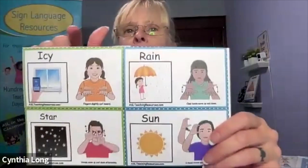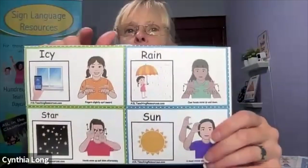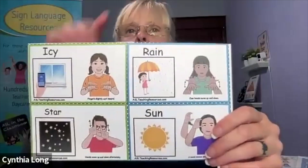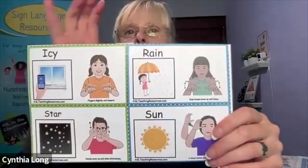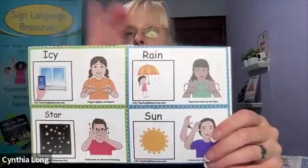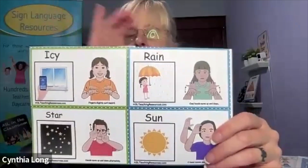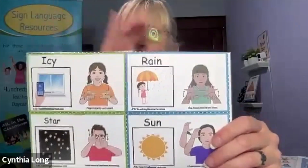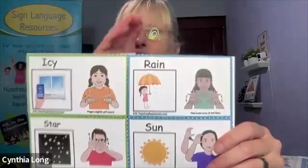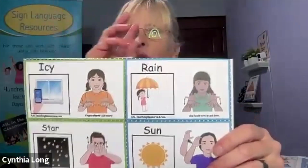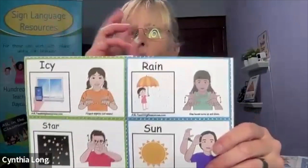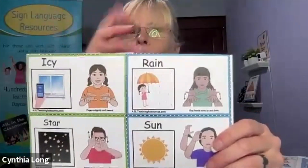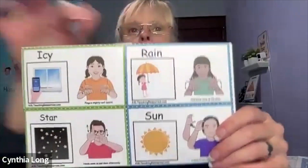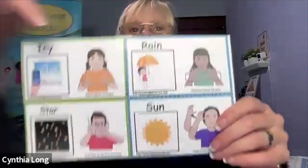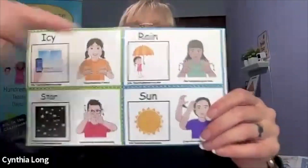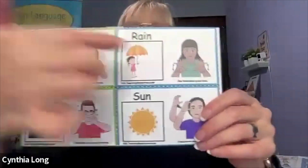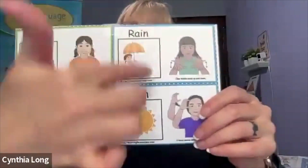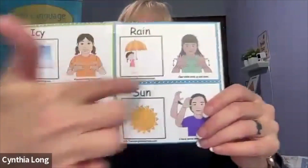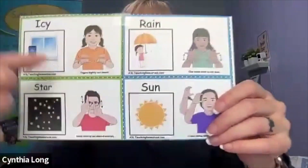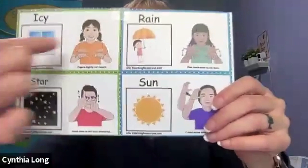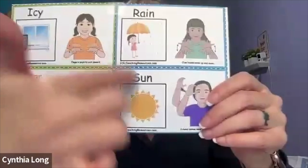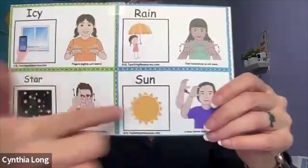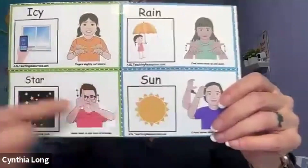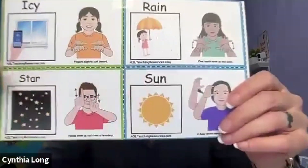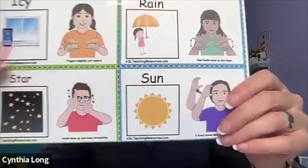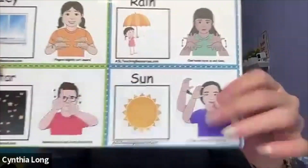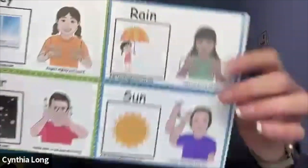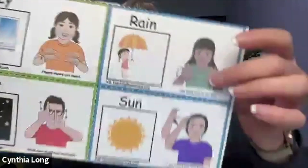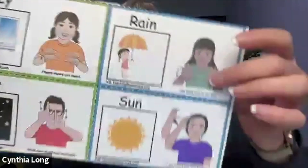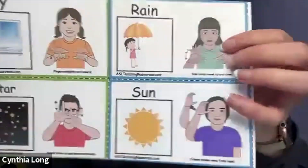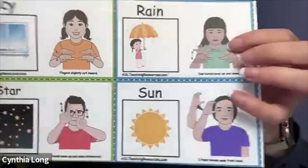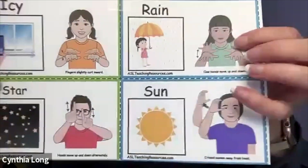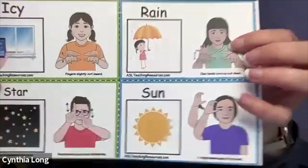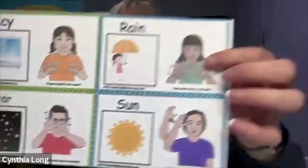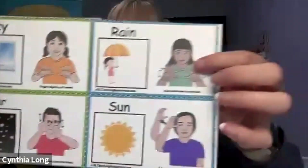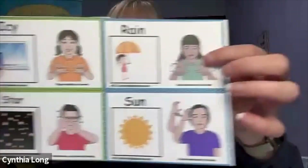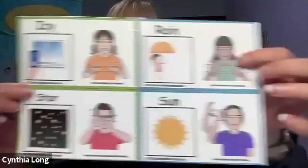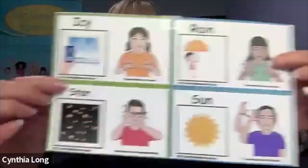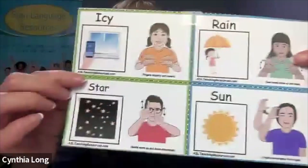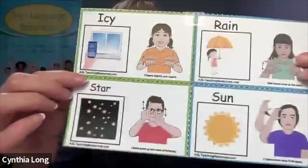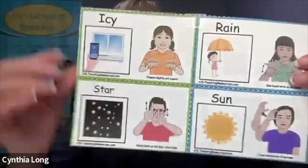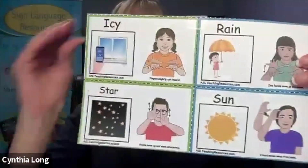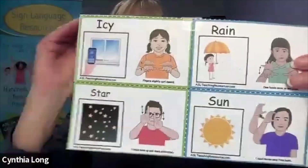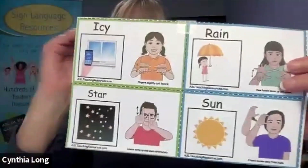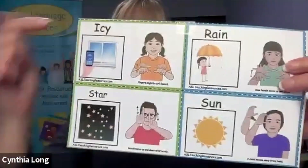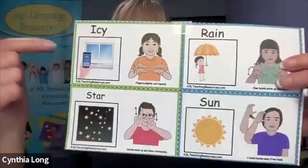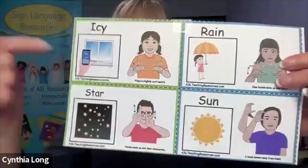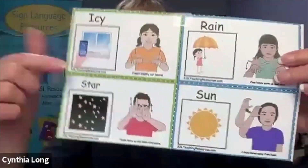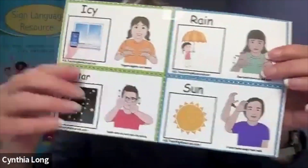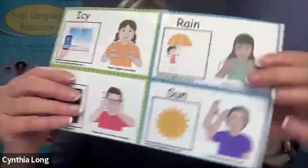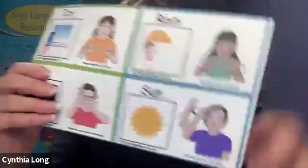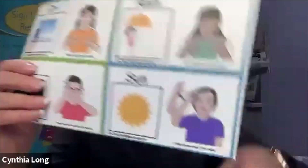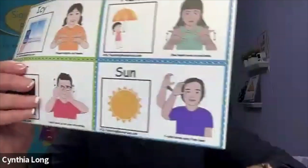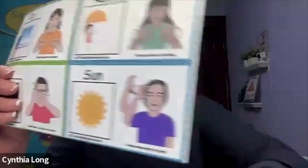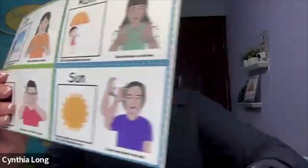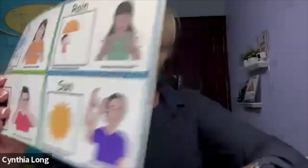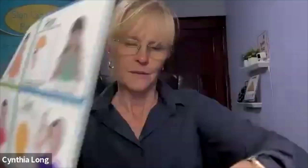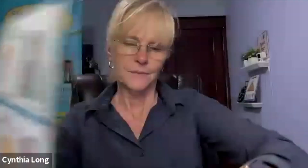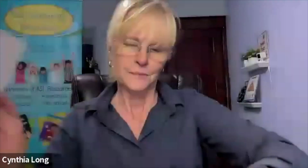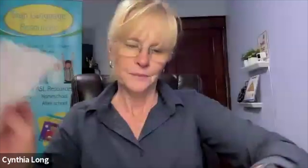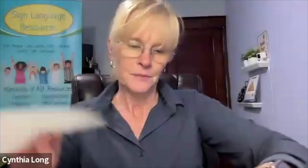you can just search weather and see these right here. And you could be able to teach from these too.